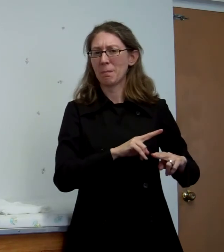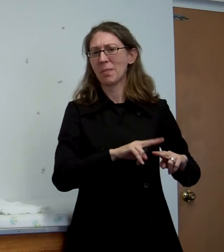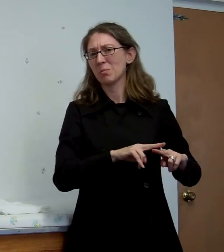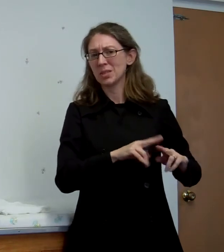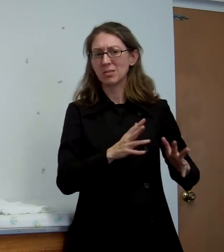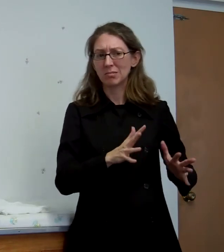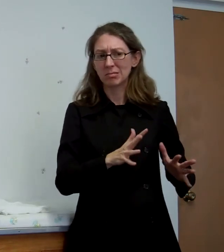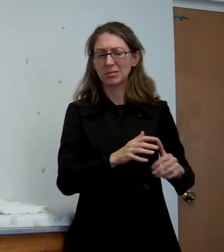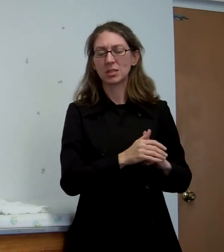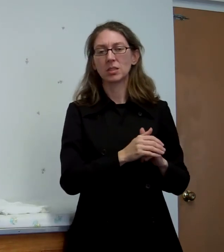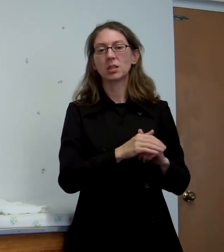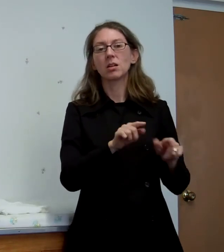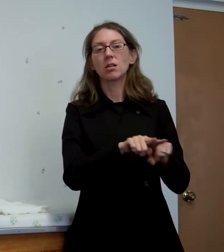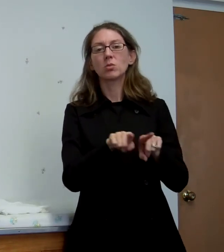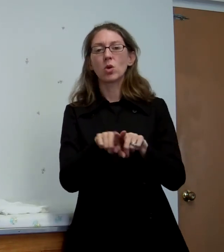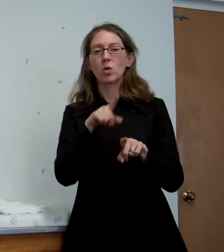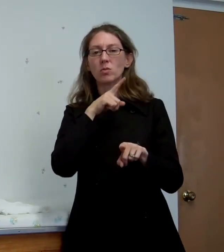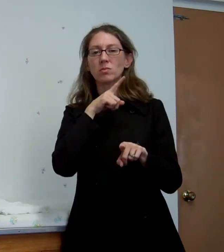do.